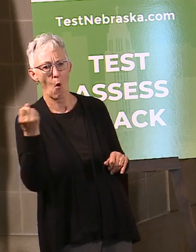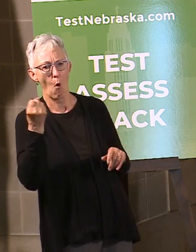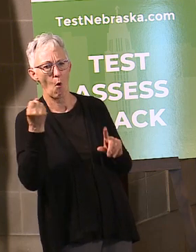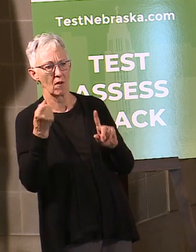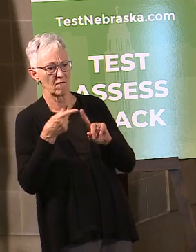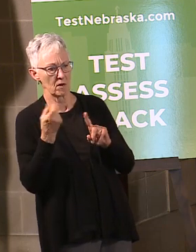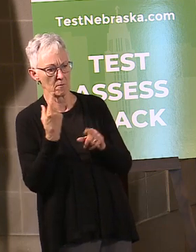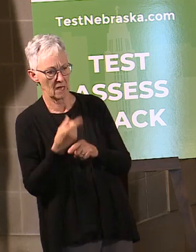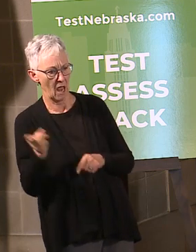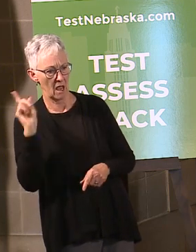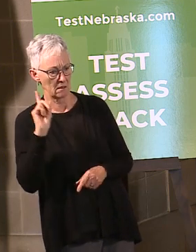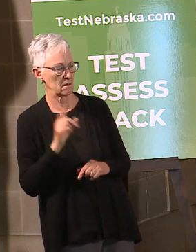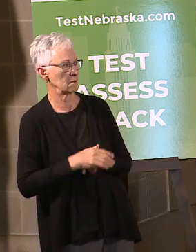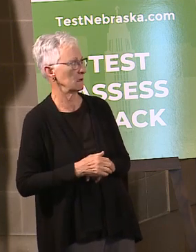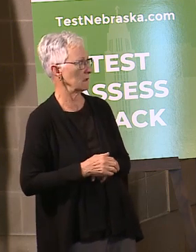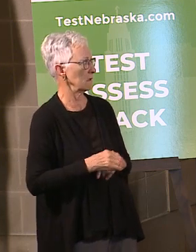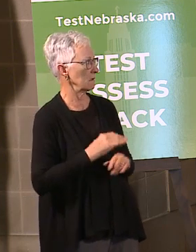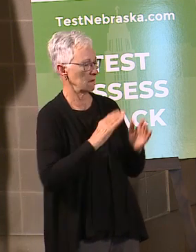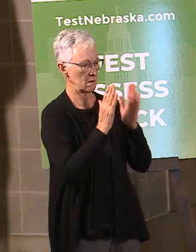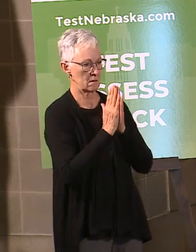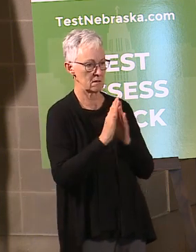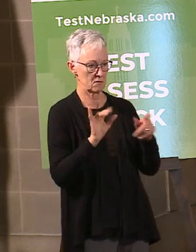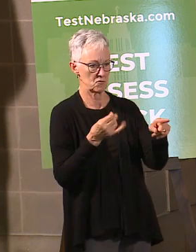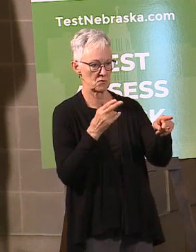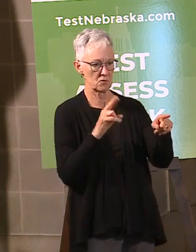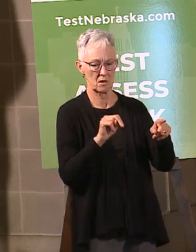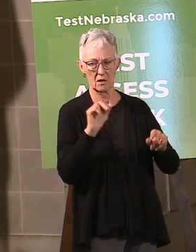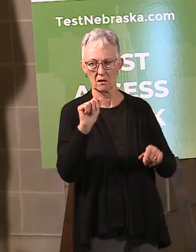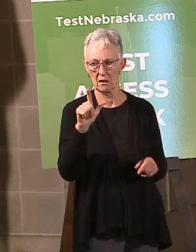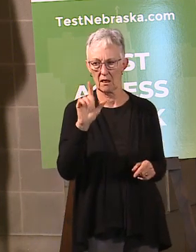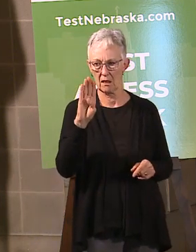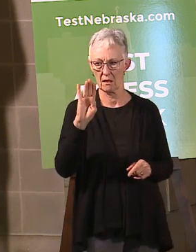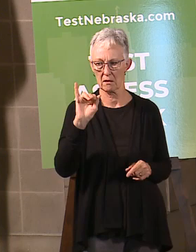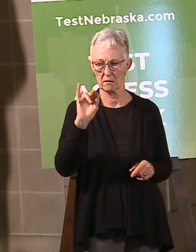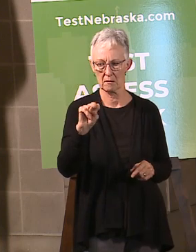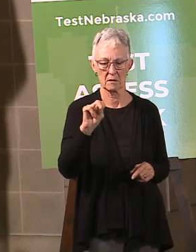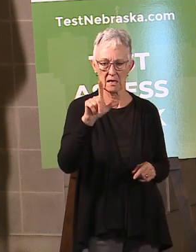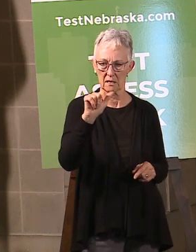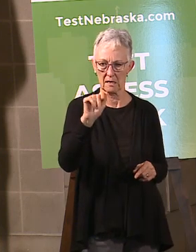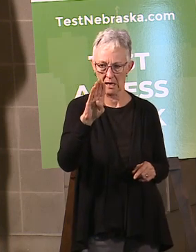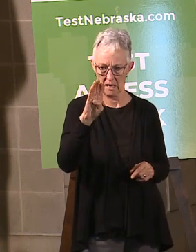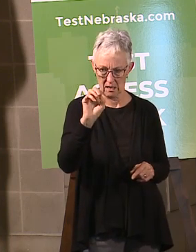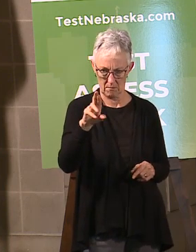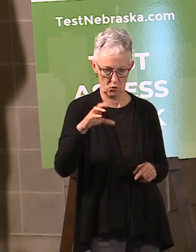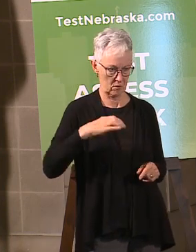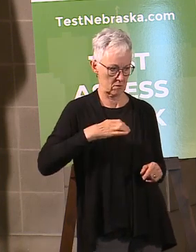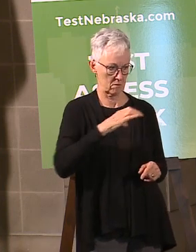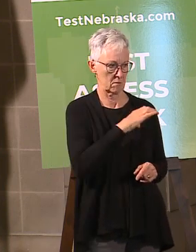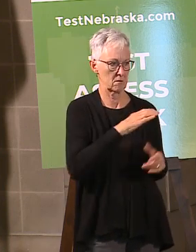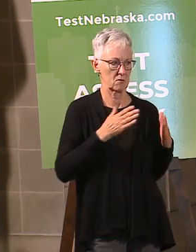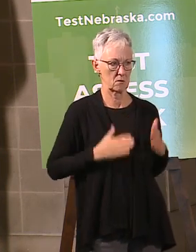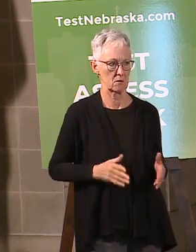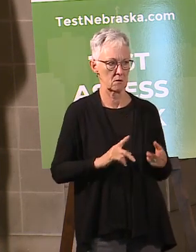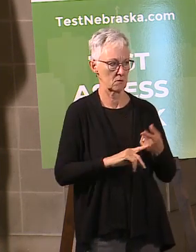Thursday, so I'm going to call John Albin, our labor commissioner, to come up and talk about some of these questions. And so, John, can you come up, please?